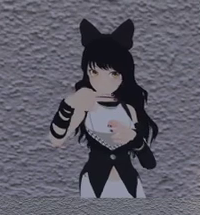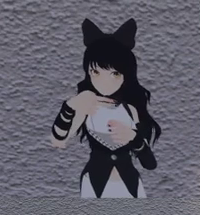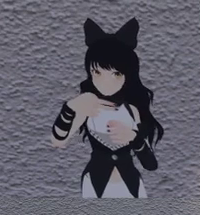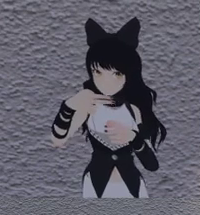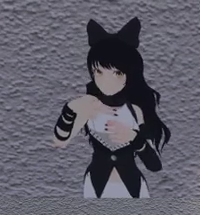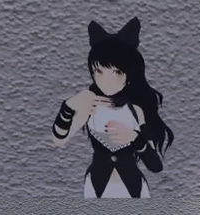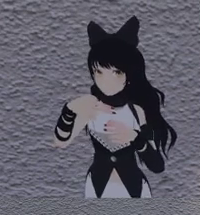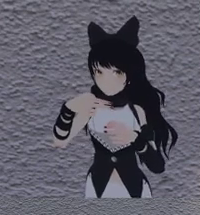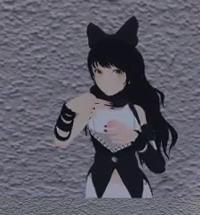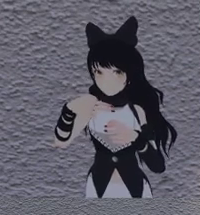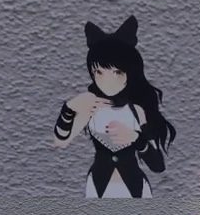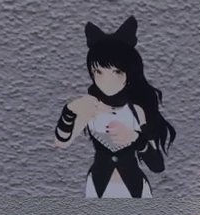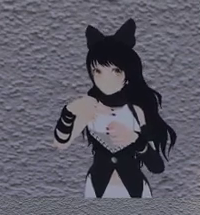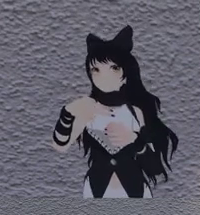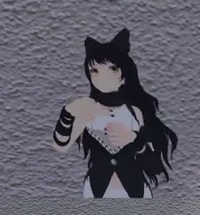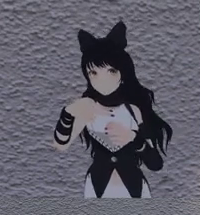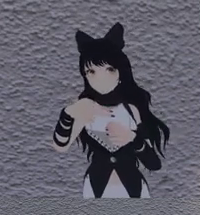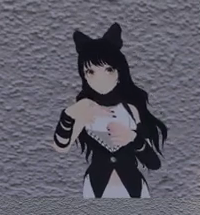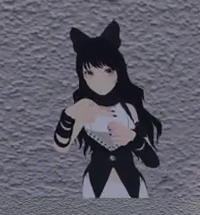Name.